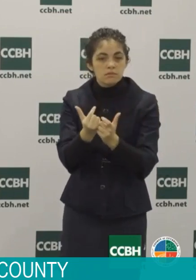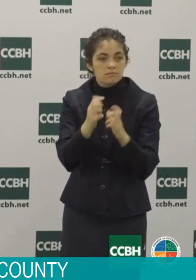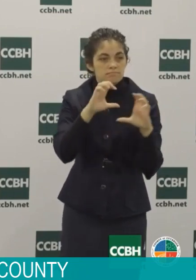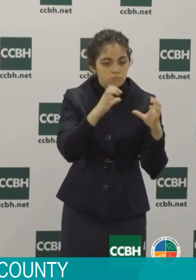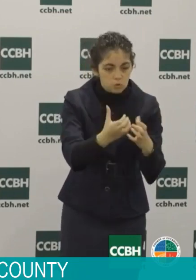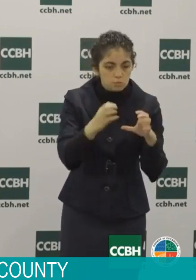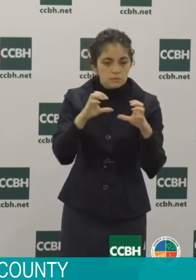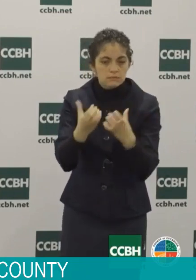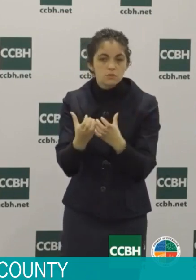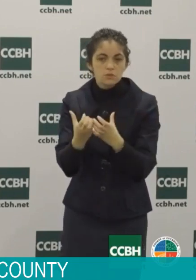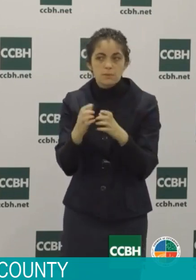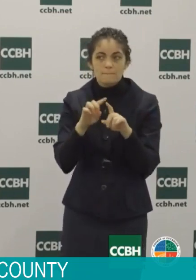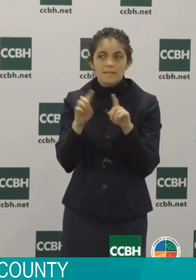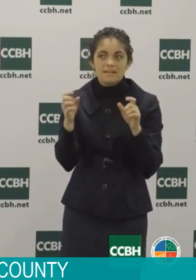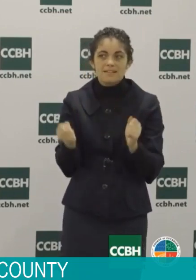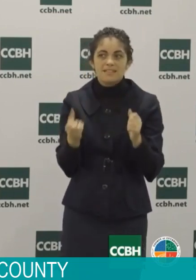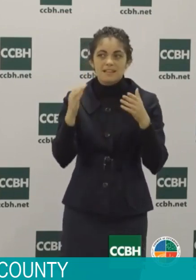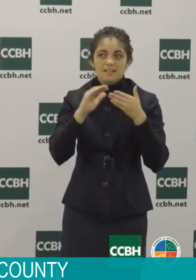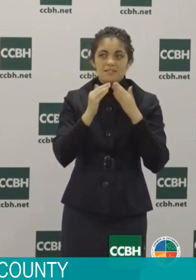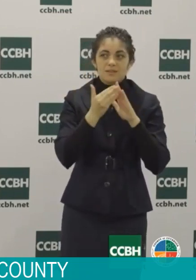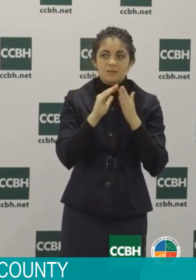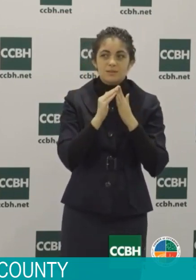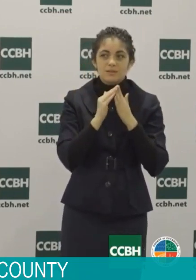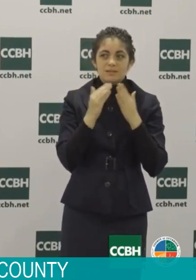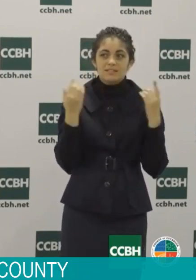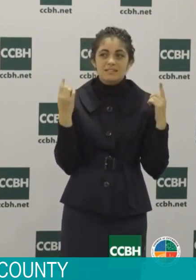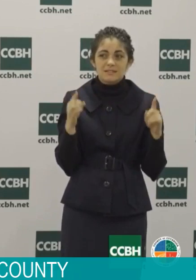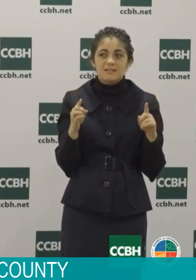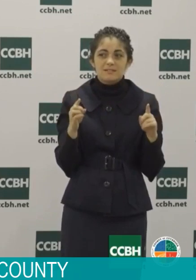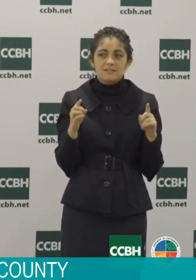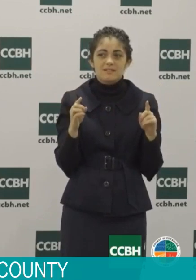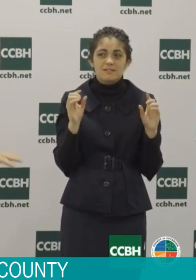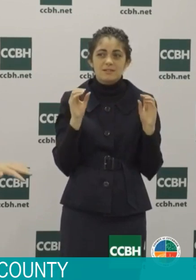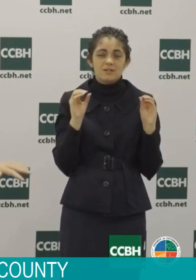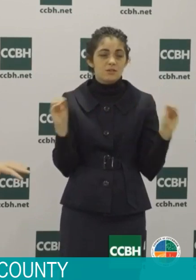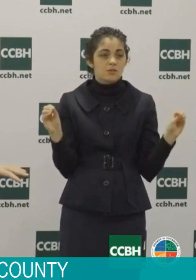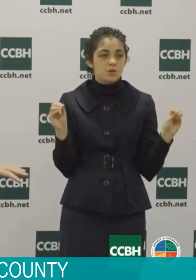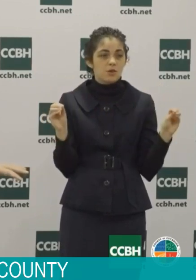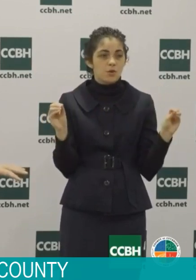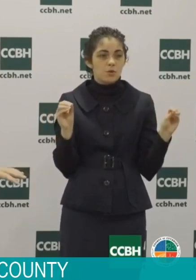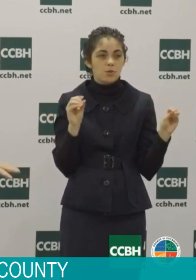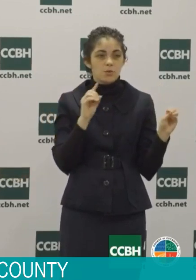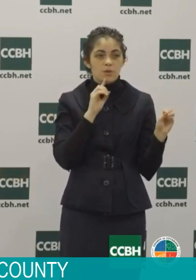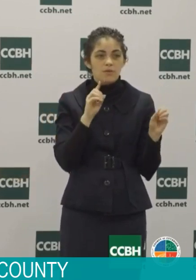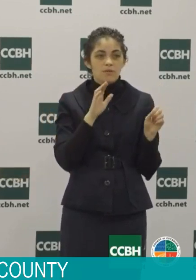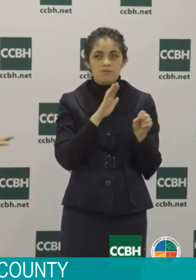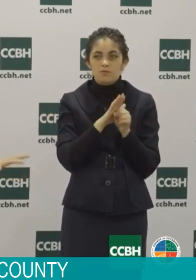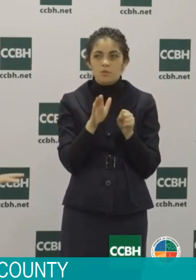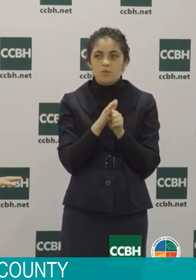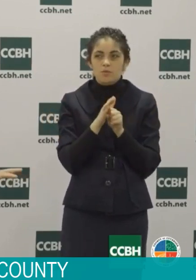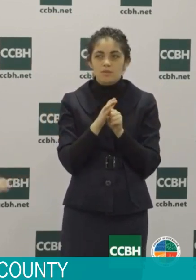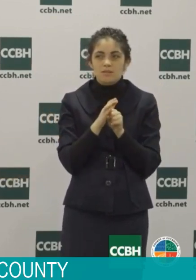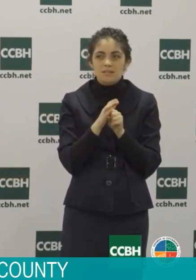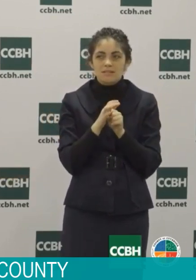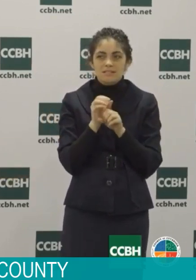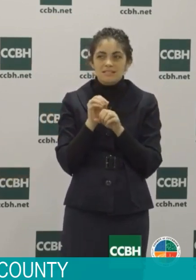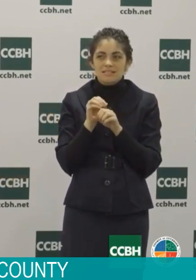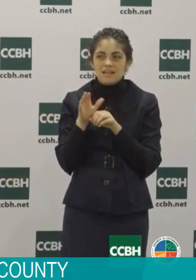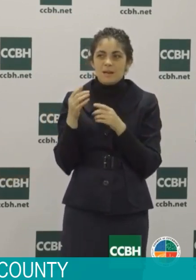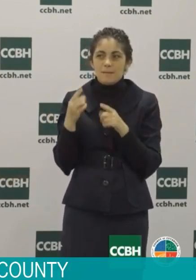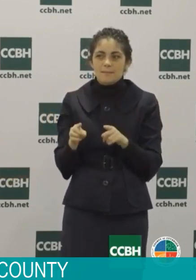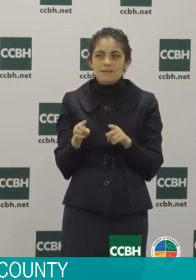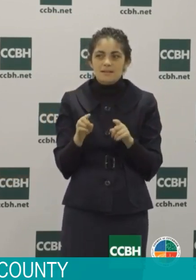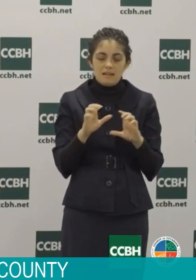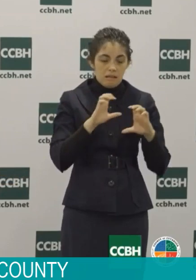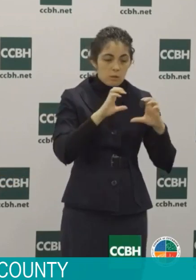understand, but there's a lot of community spread happening where there's no clear exposure to somebody else. So